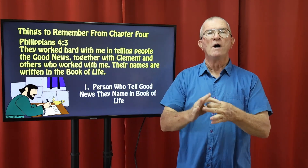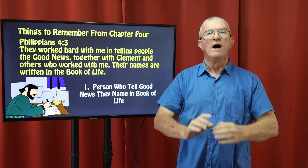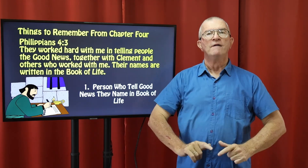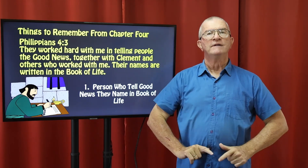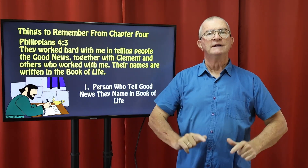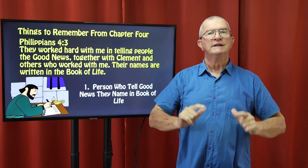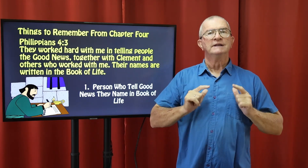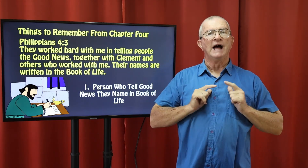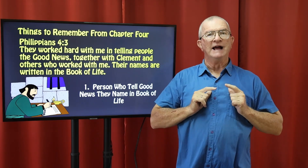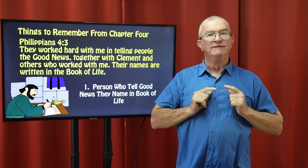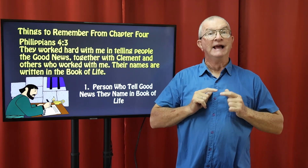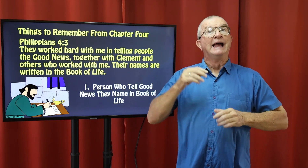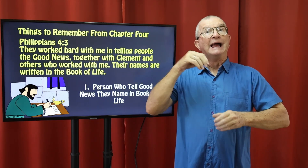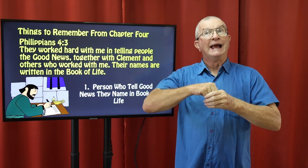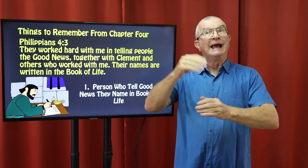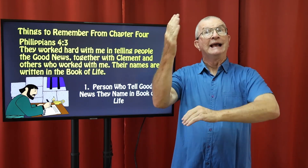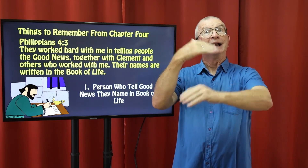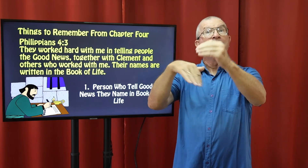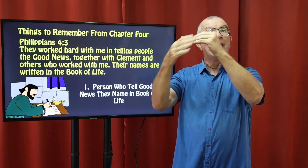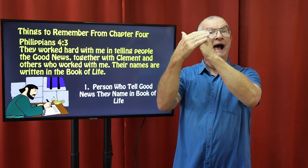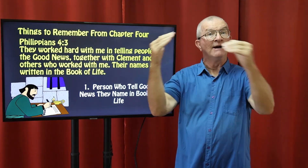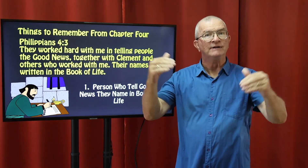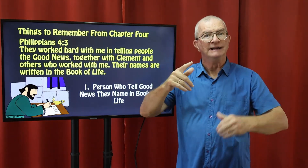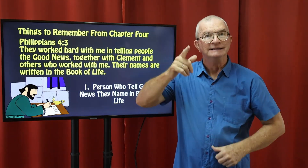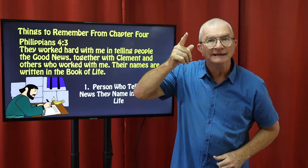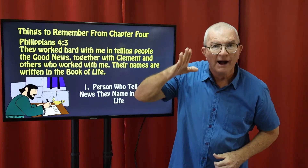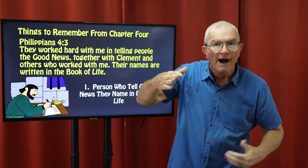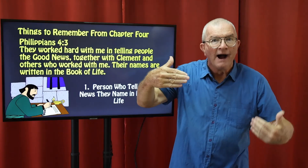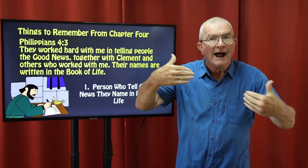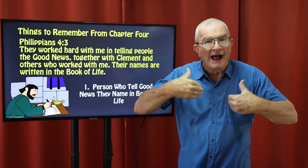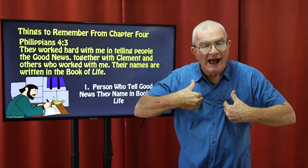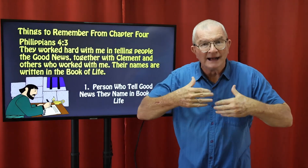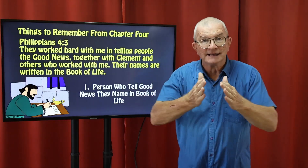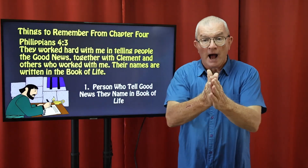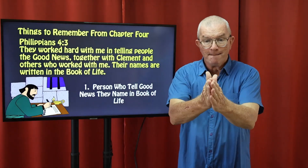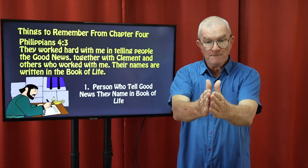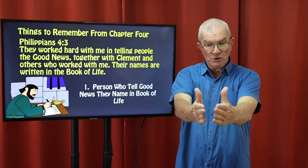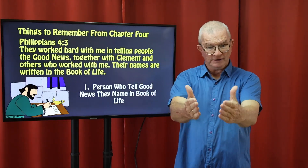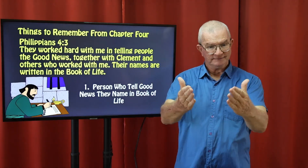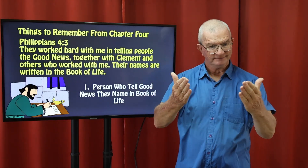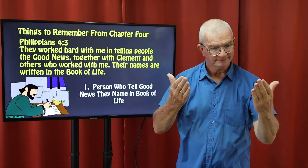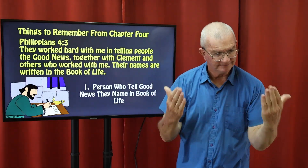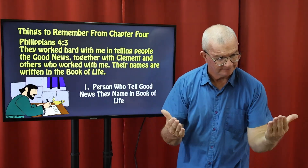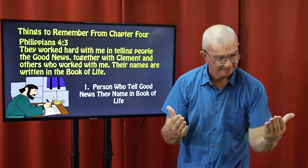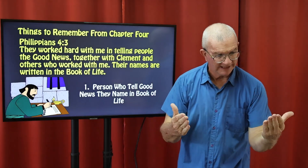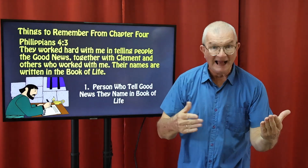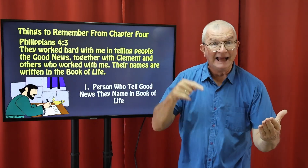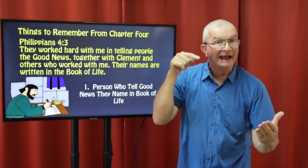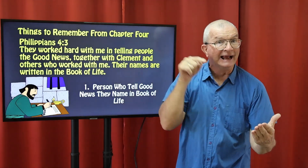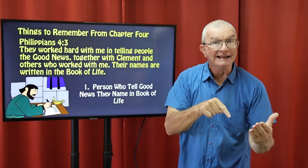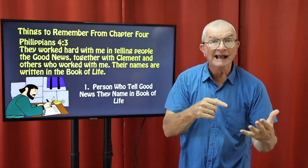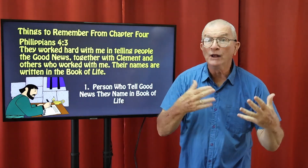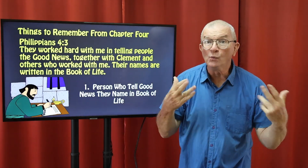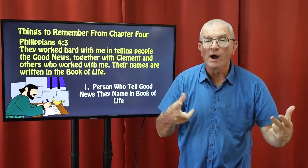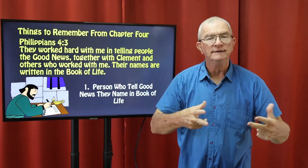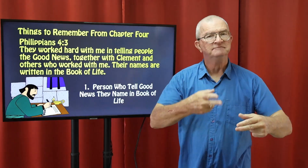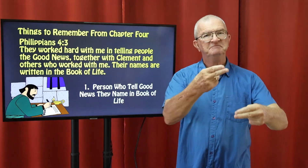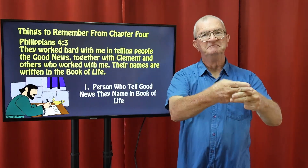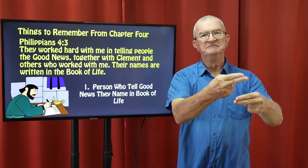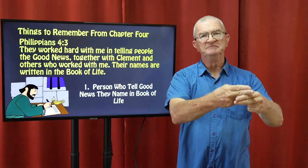in the book of life in heaven." God has a book, and in there is